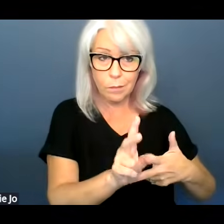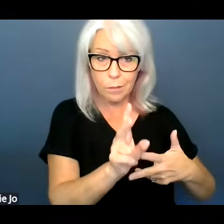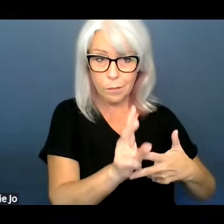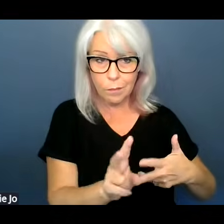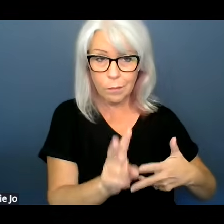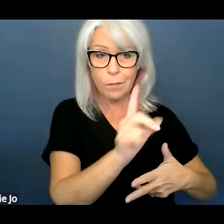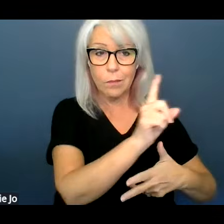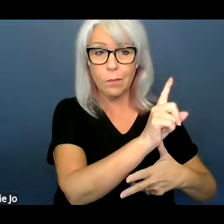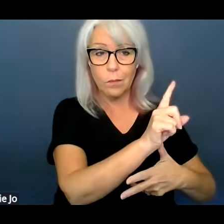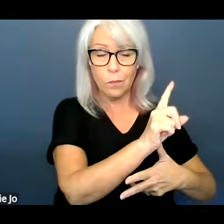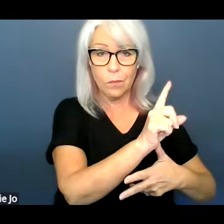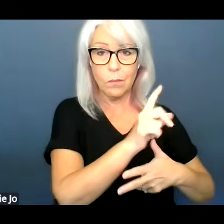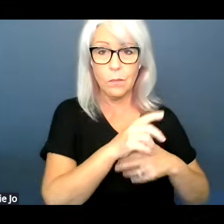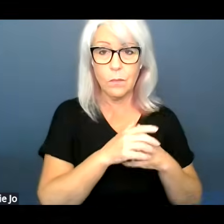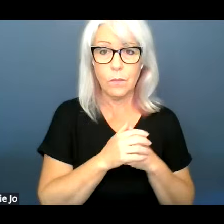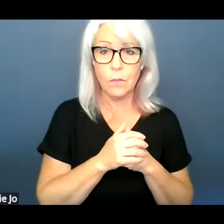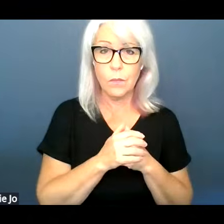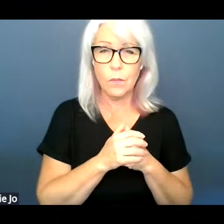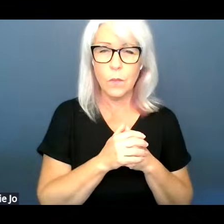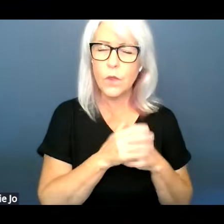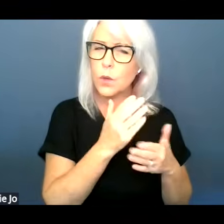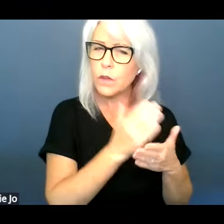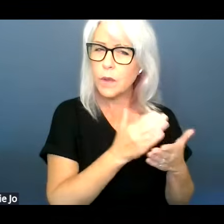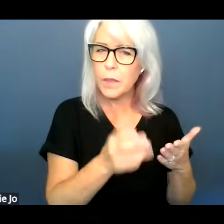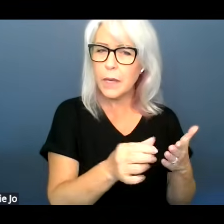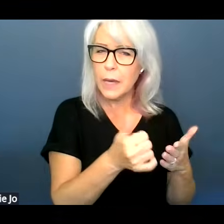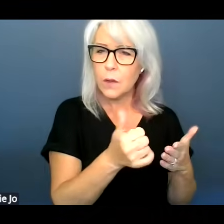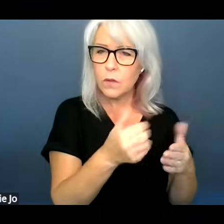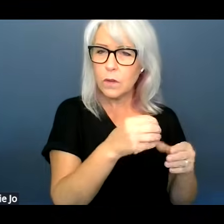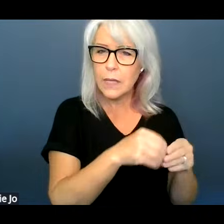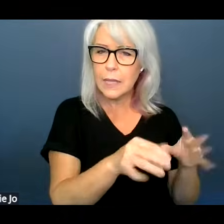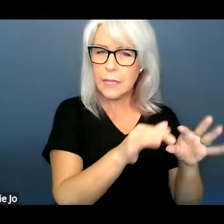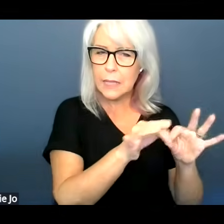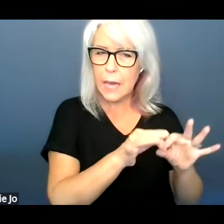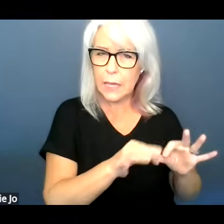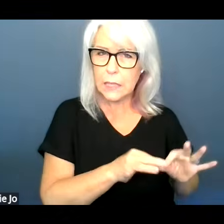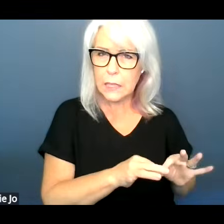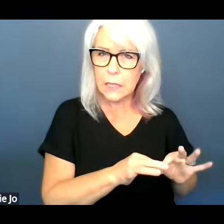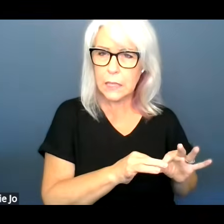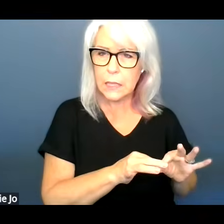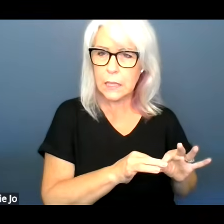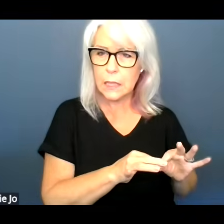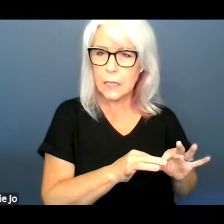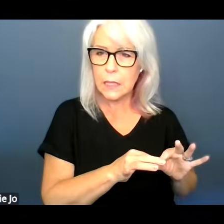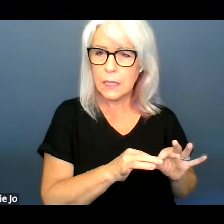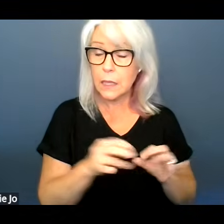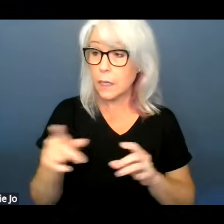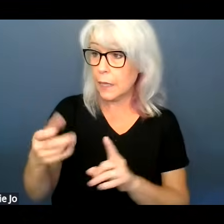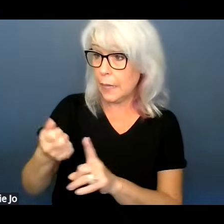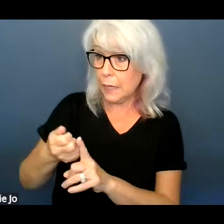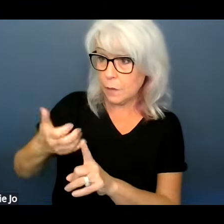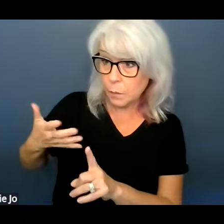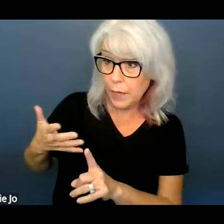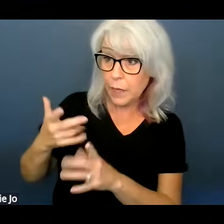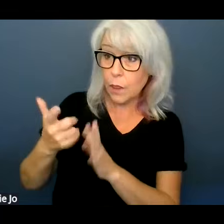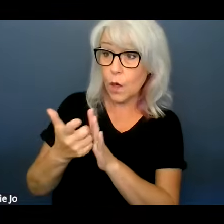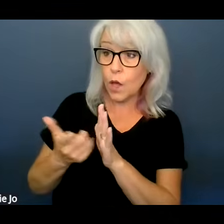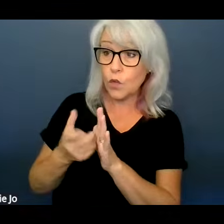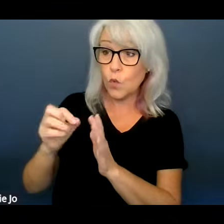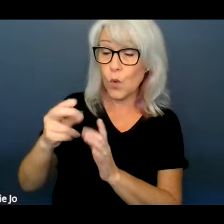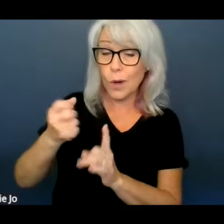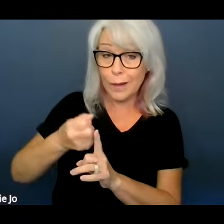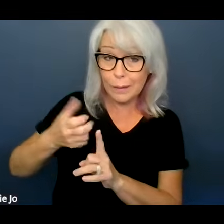Right, but there Yep. was something in the text. It was Director Brady referred to. the expand laws or expand campaign finance laws. That's the